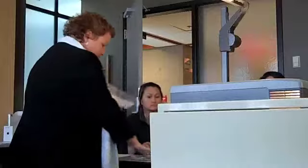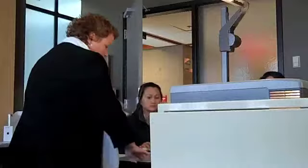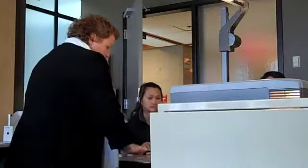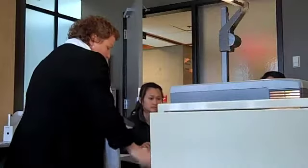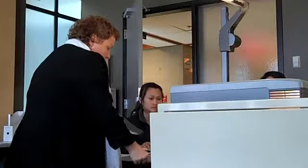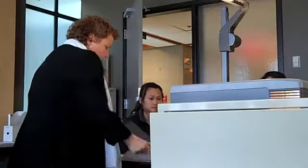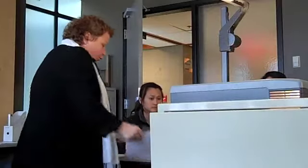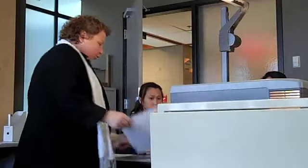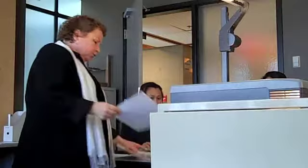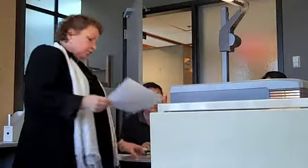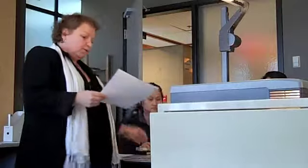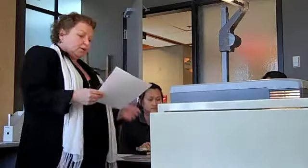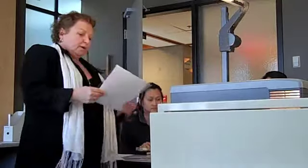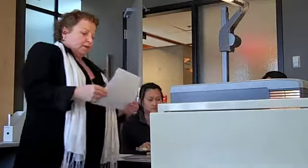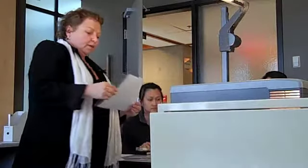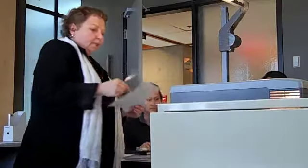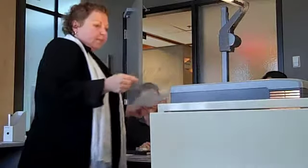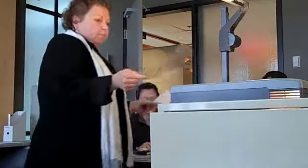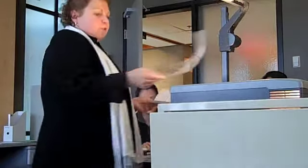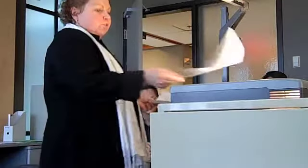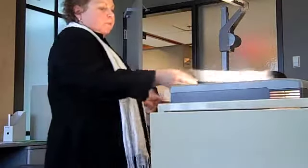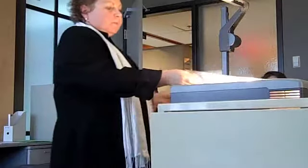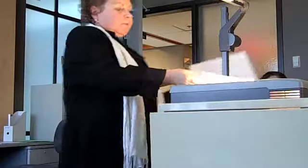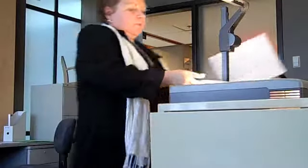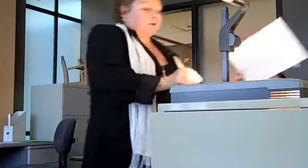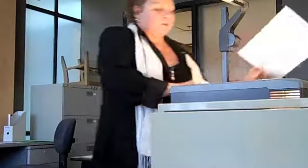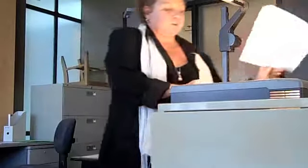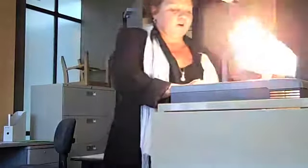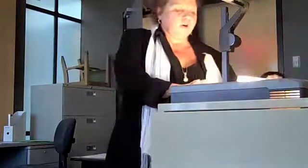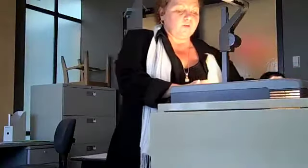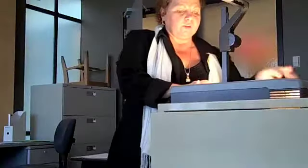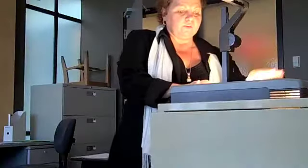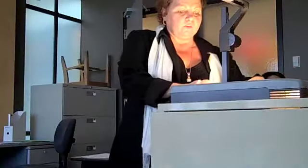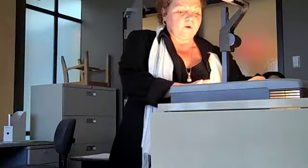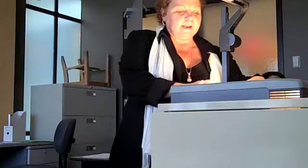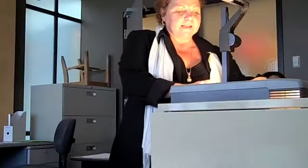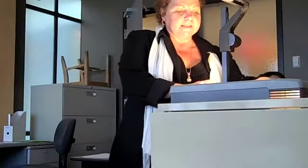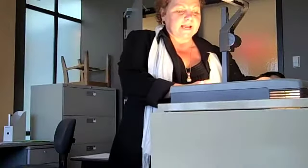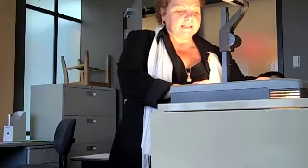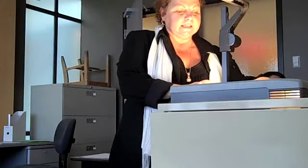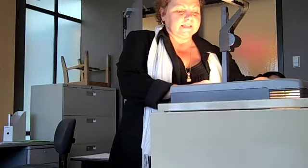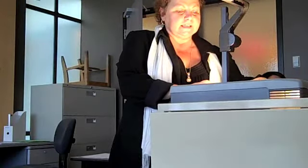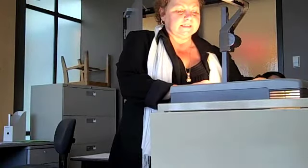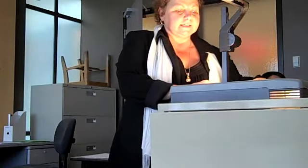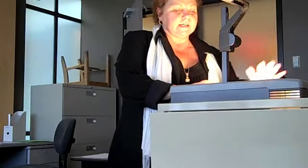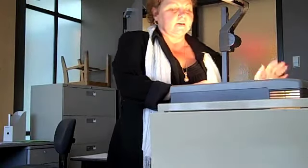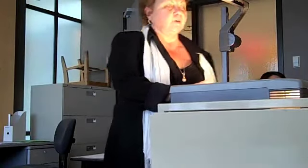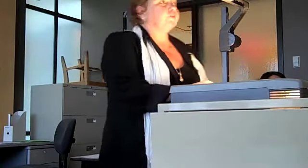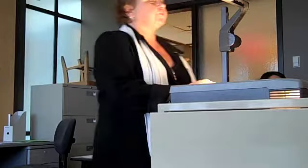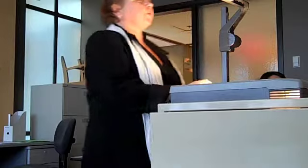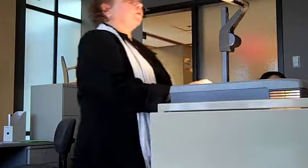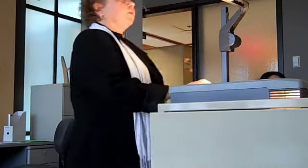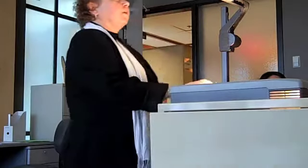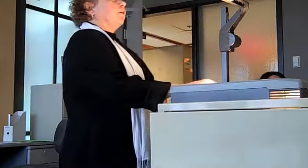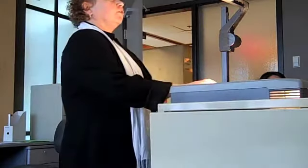So the first thing that most people want to know is what exactly is an honors probe, an honors.